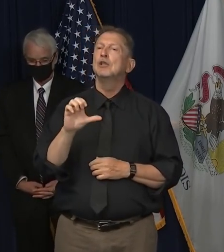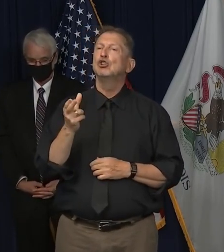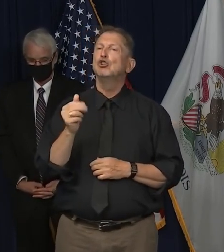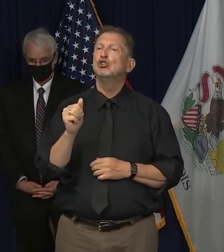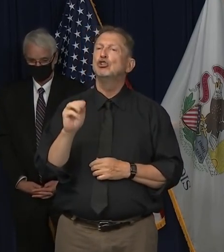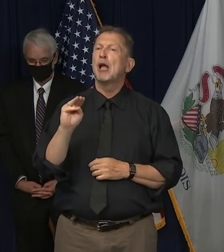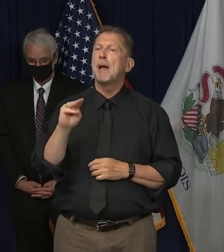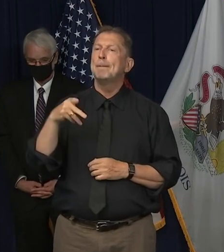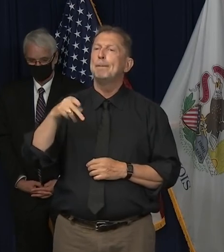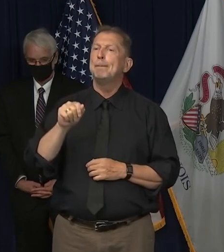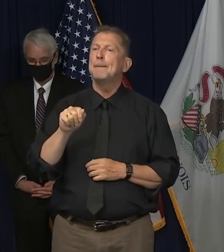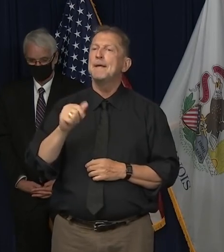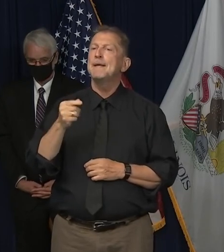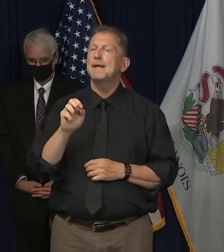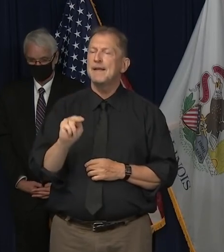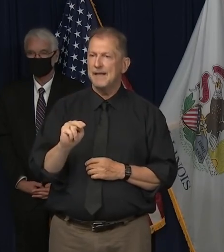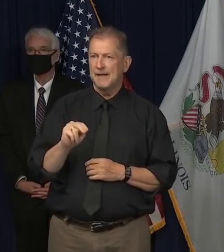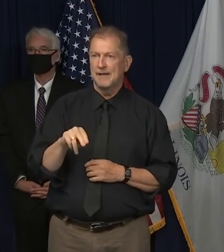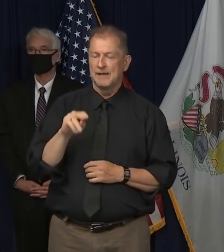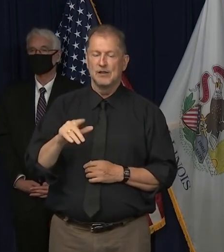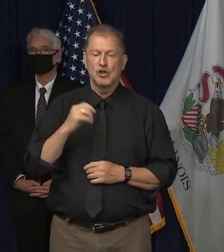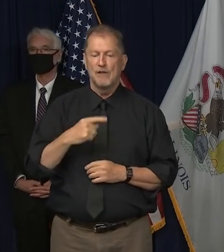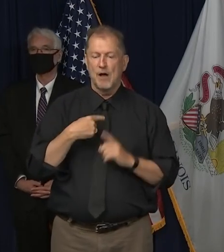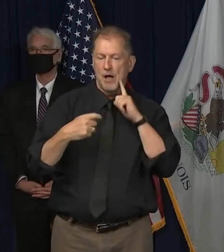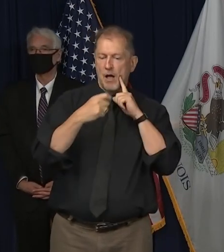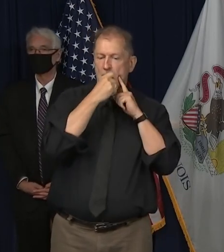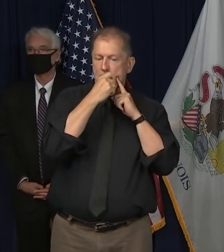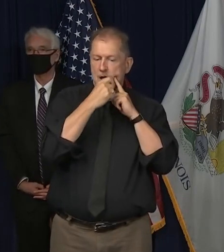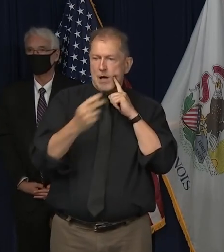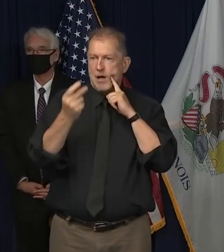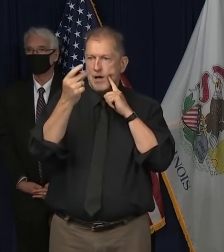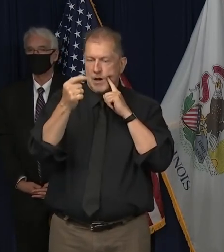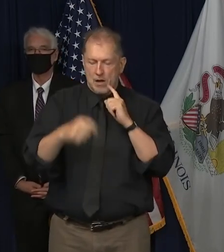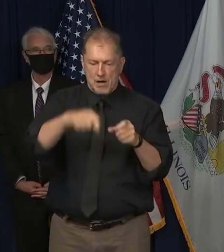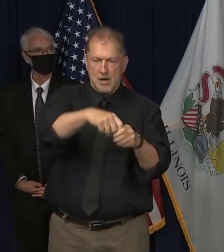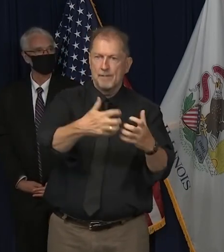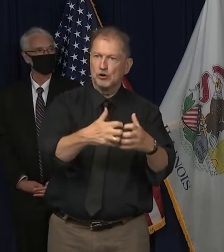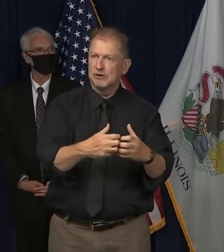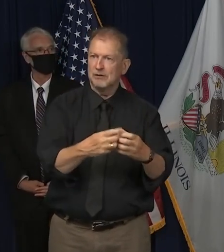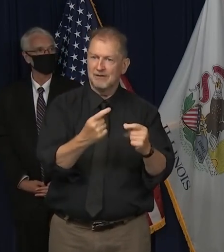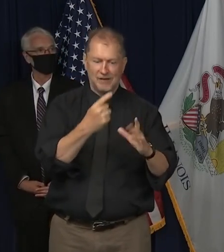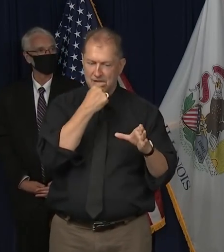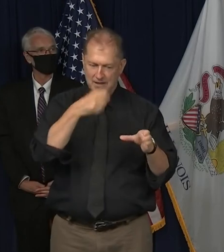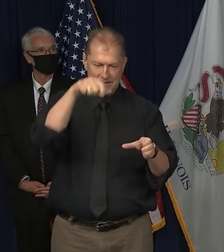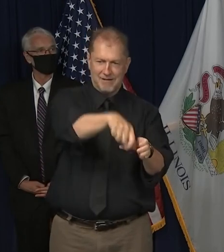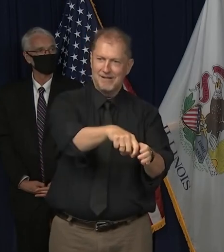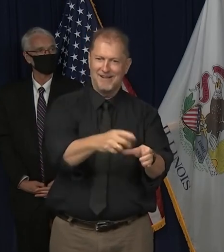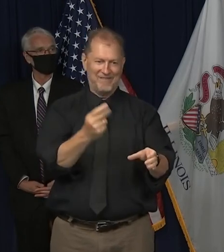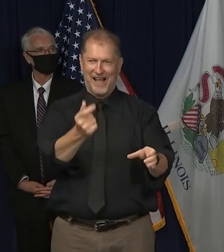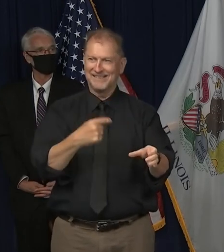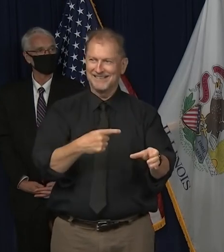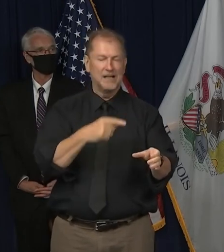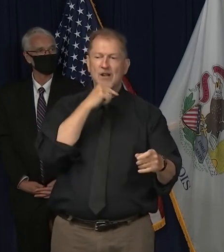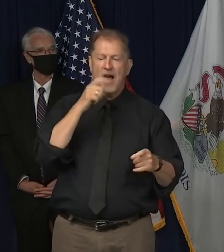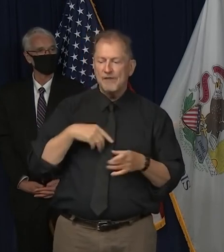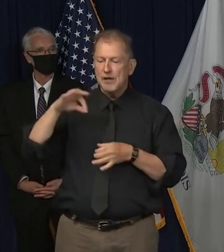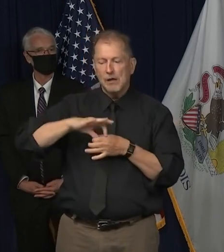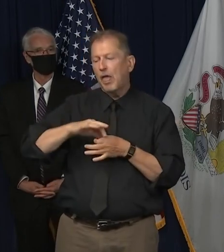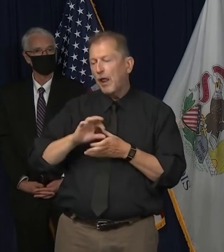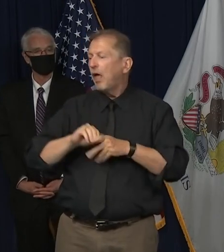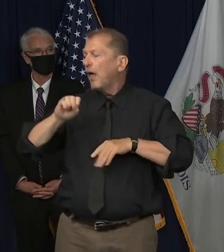that was directly from saliva to the PCR test, and thereby cut out the time, cost, and